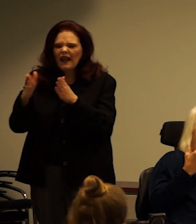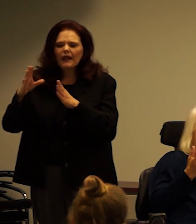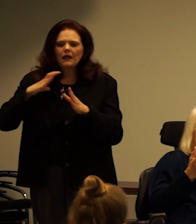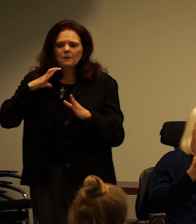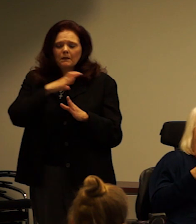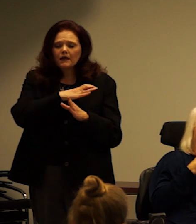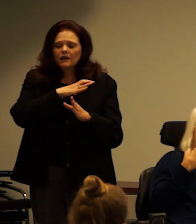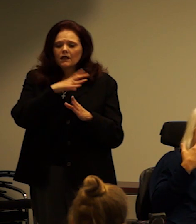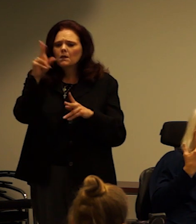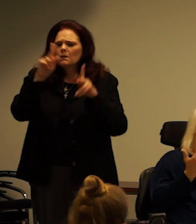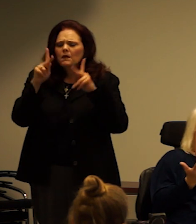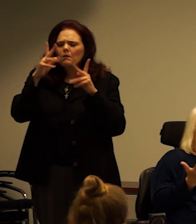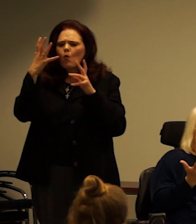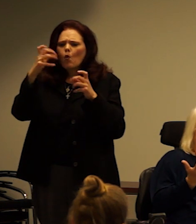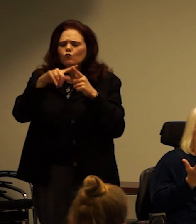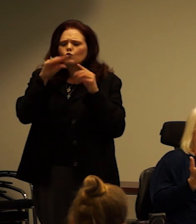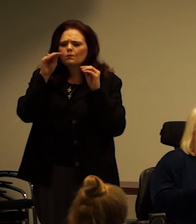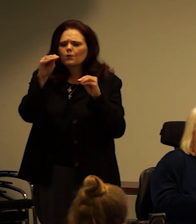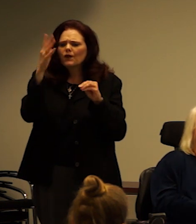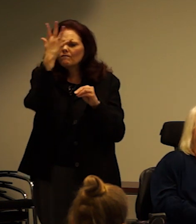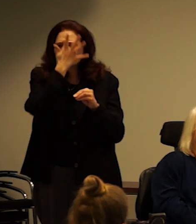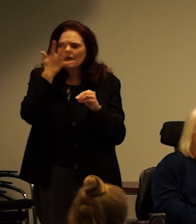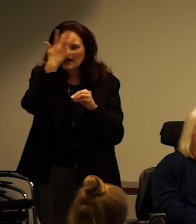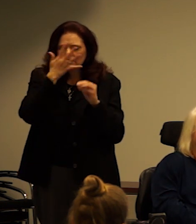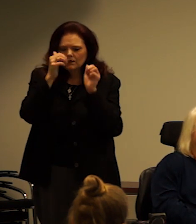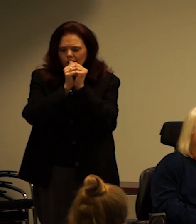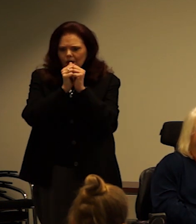put a face with an issue.